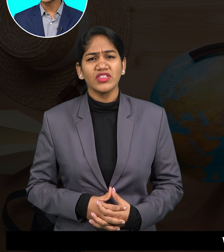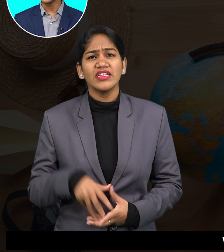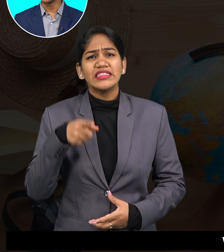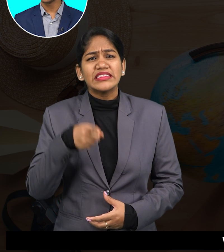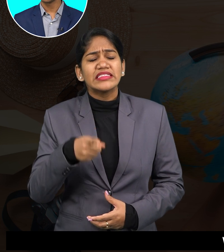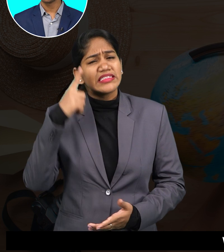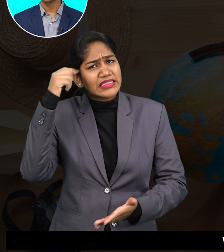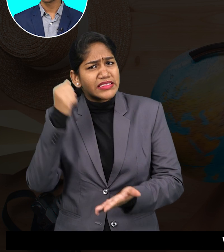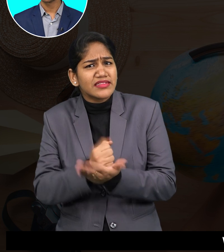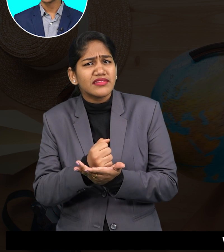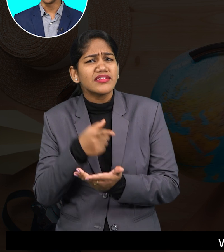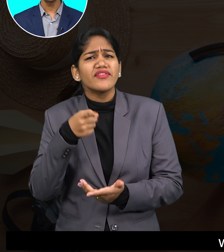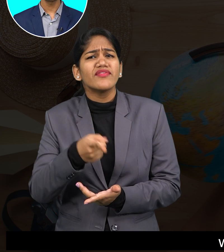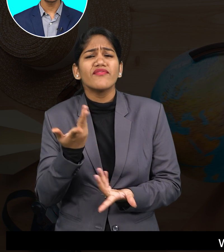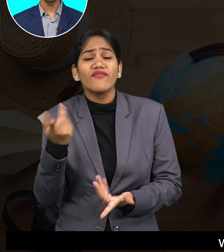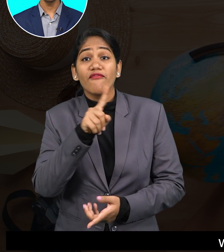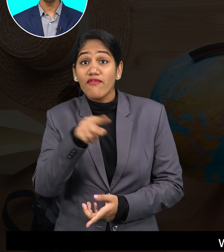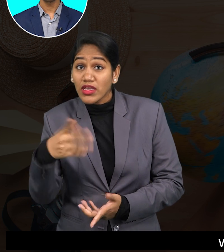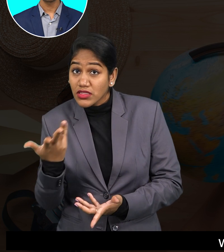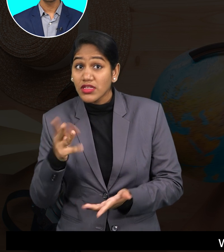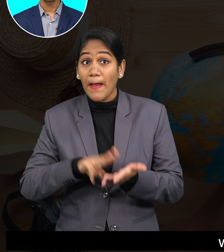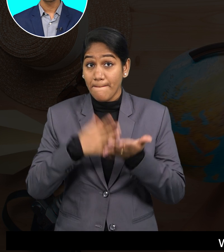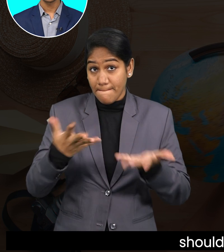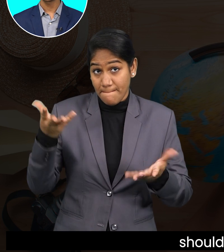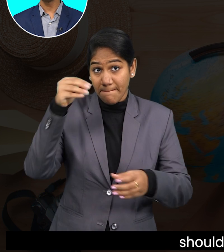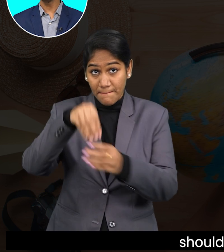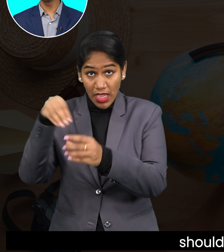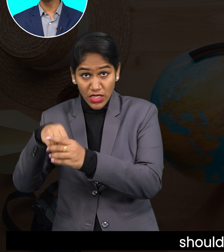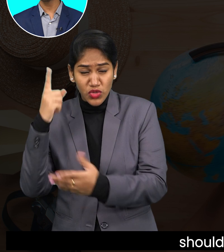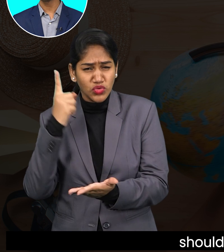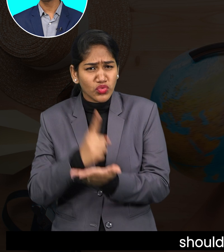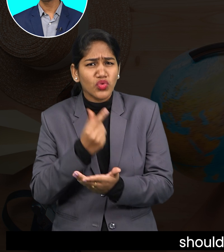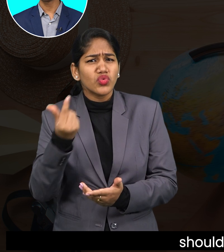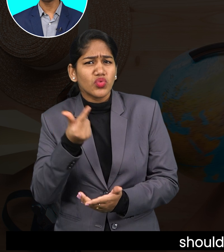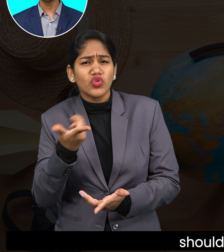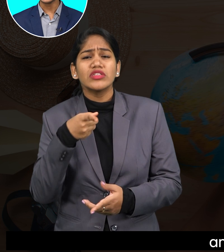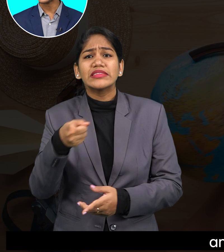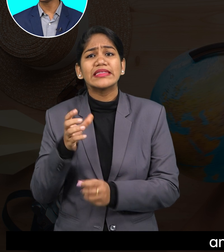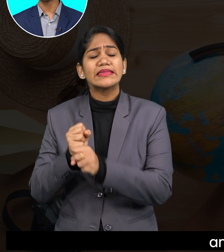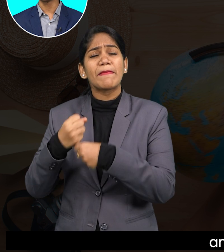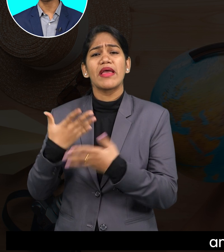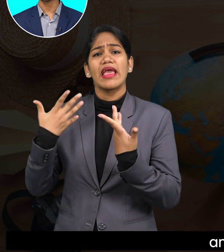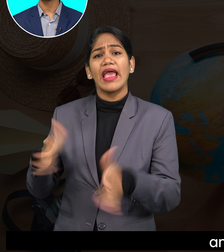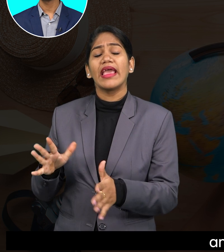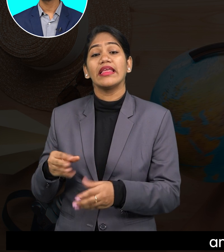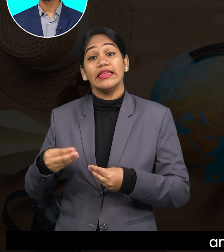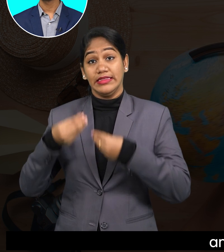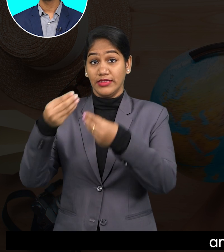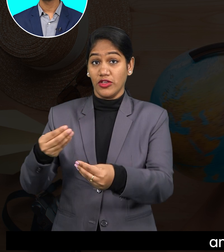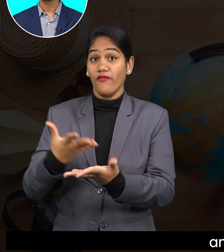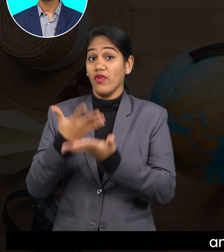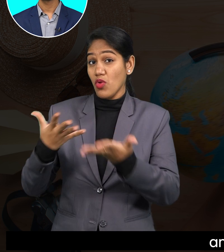What decides which material should be used for making any given object?